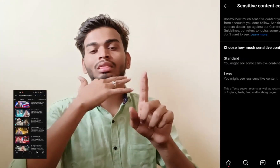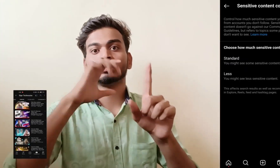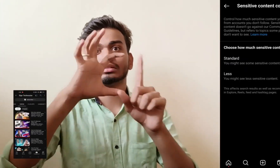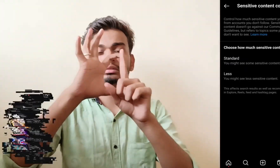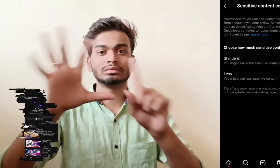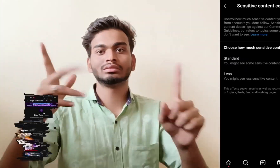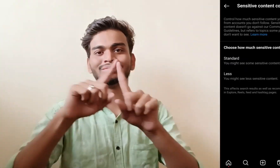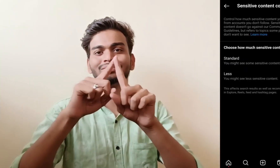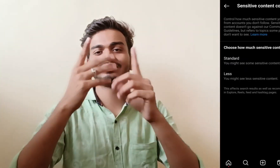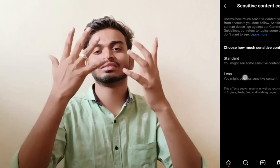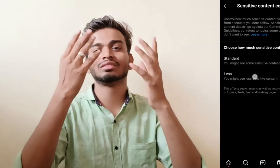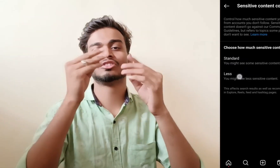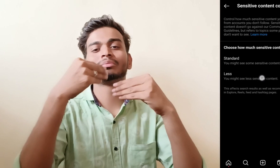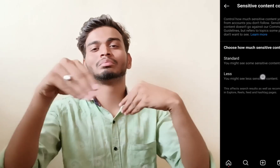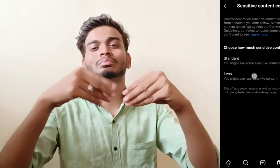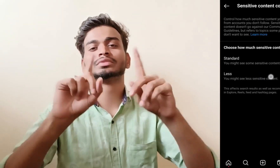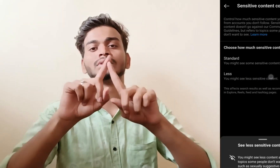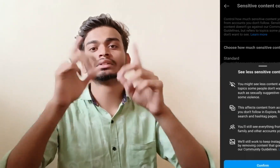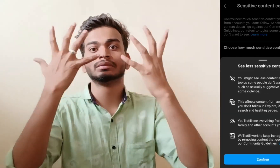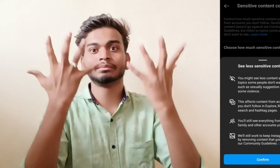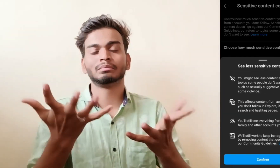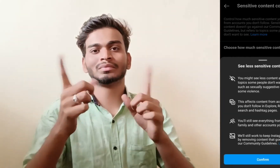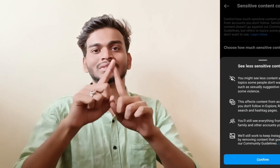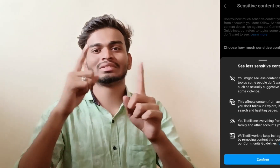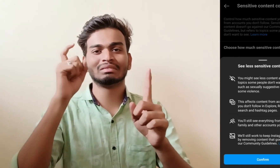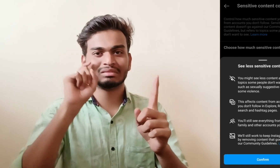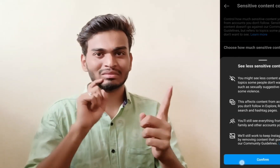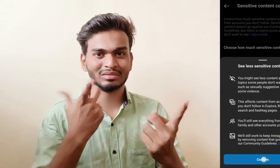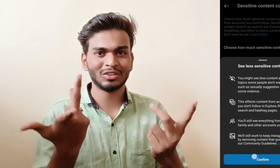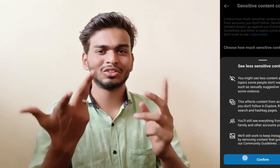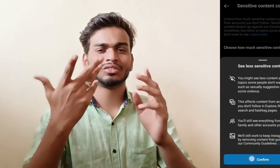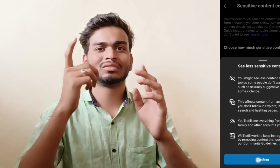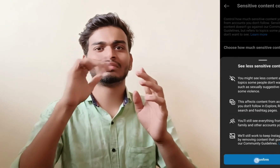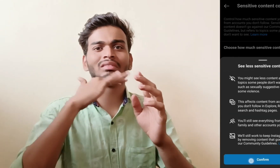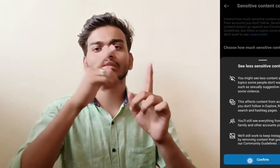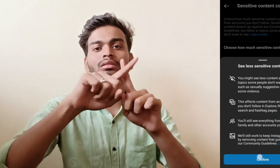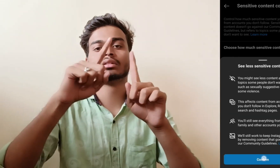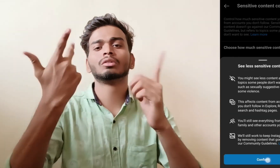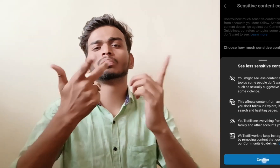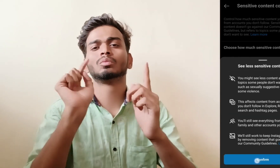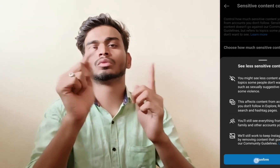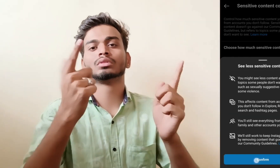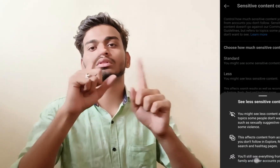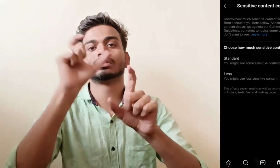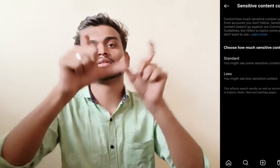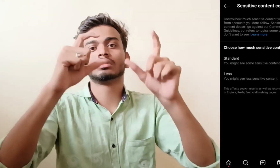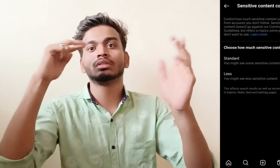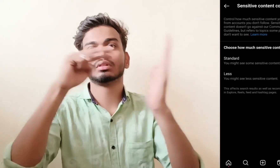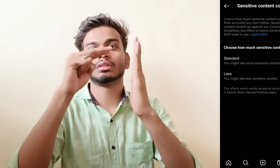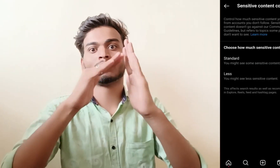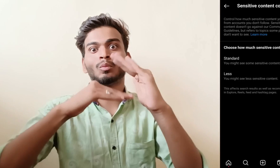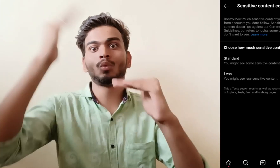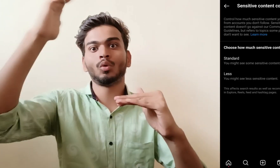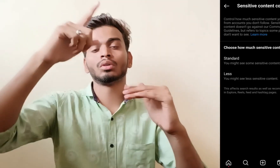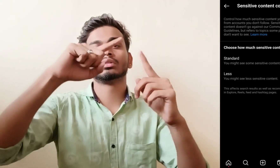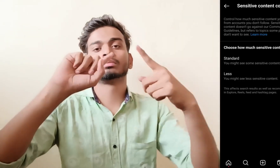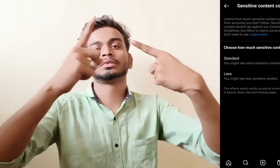equals first standard they love view fast video waste and dangerous and second less